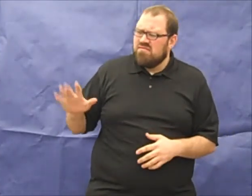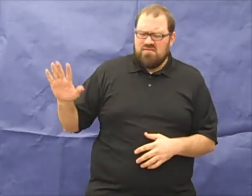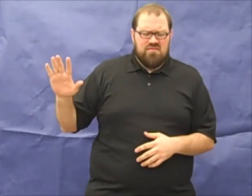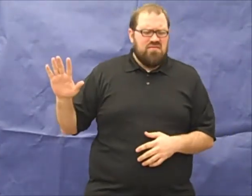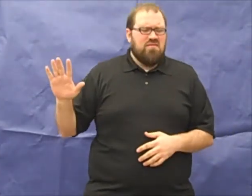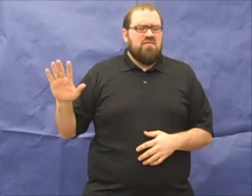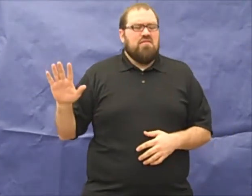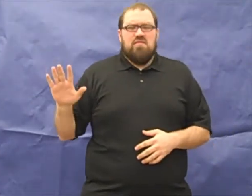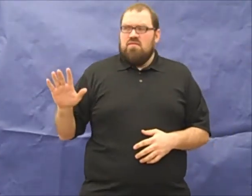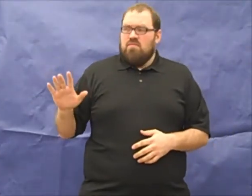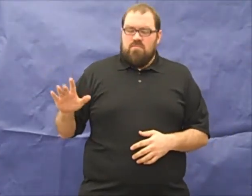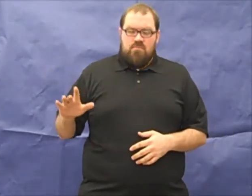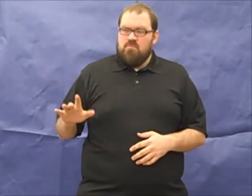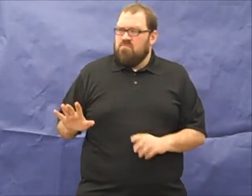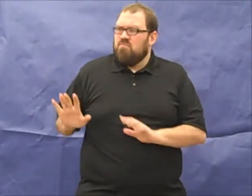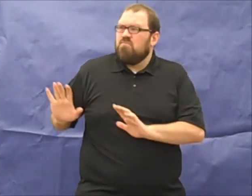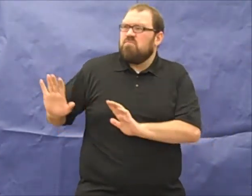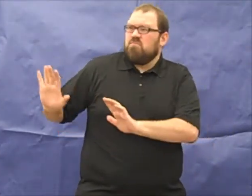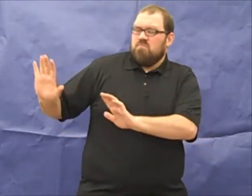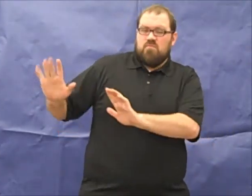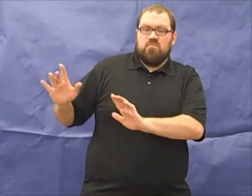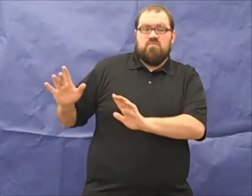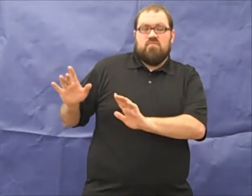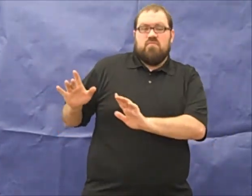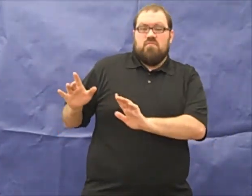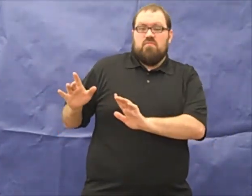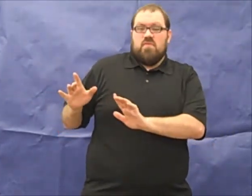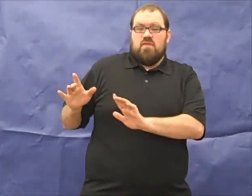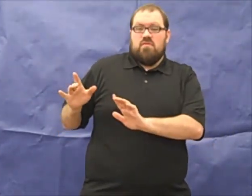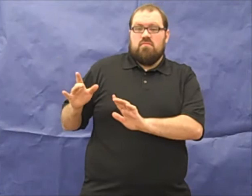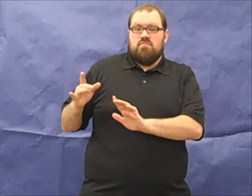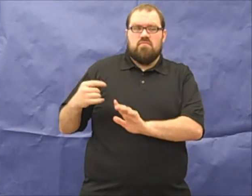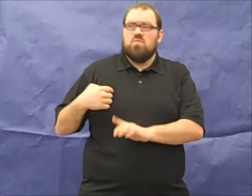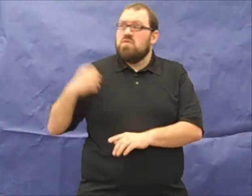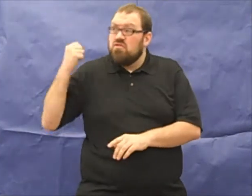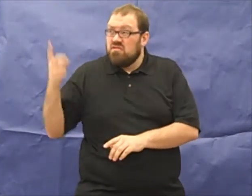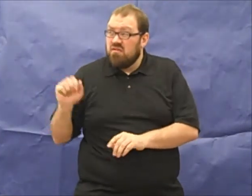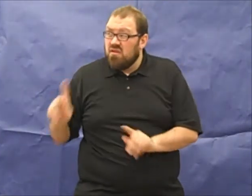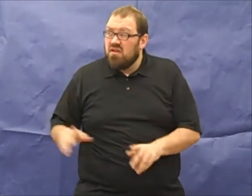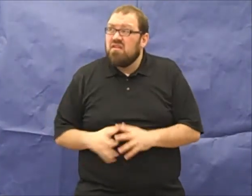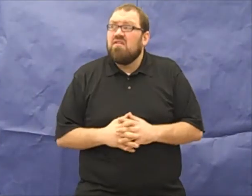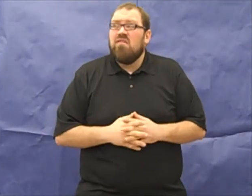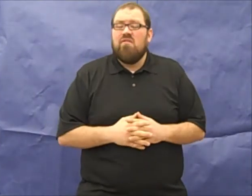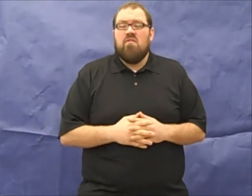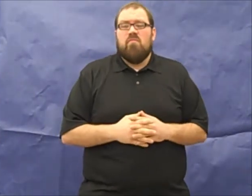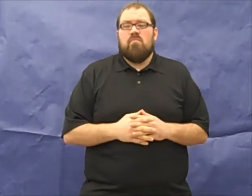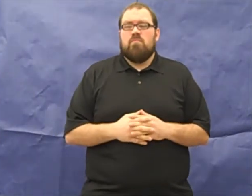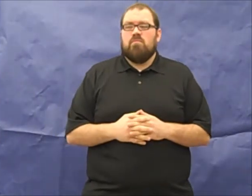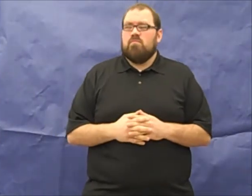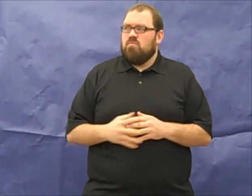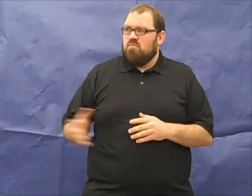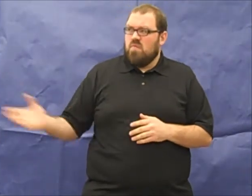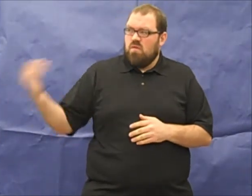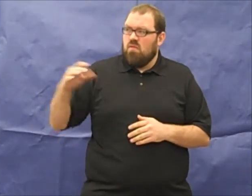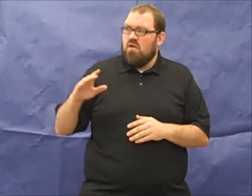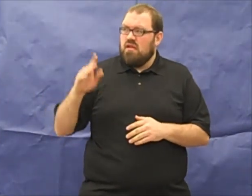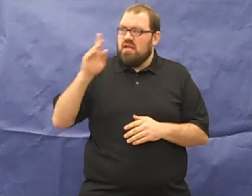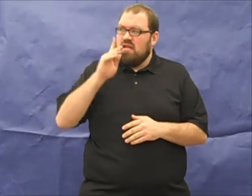shoving the pushkeeper who's pressing on me. "We get it, all right? Come on, Katniss."